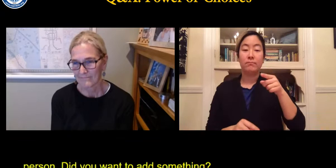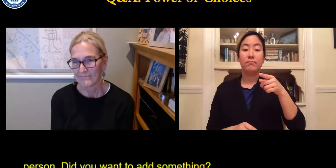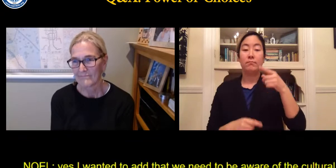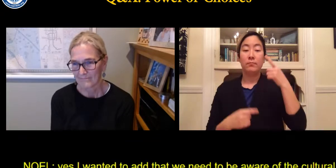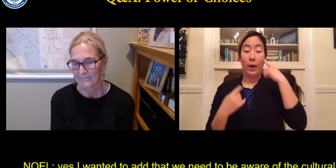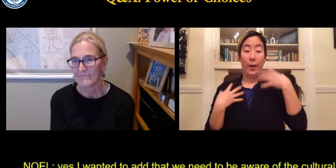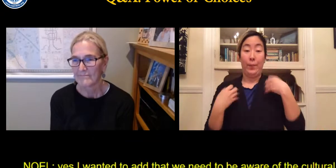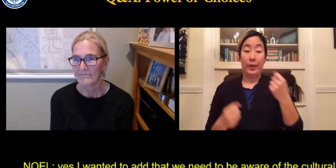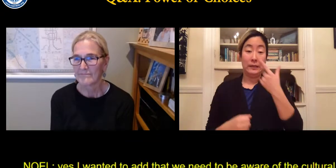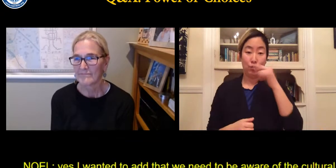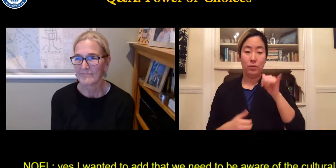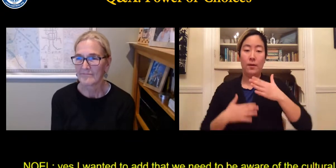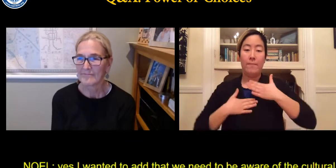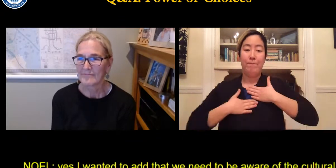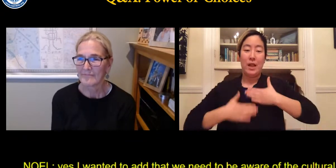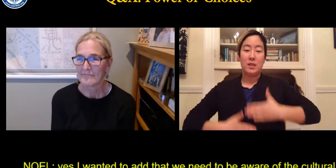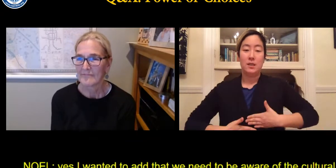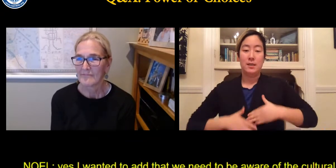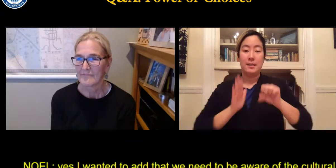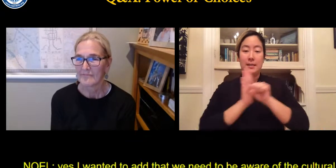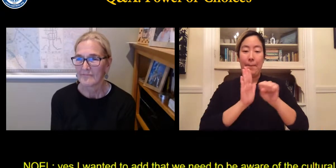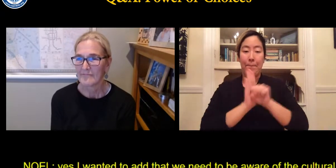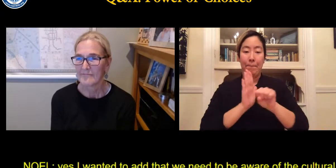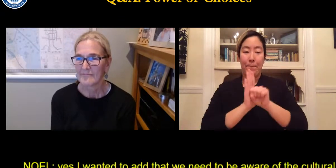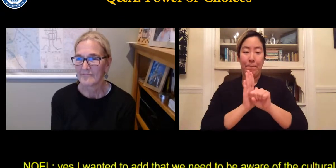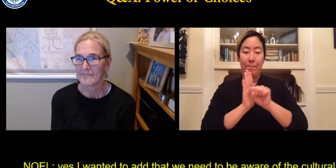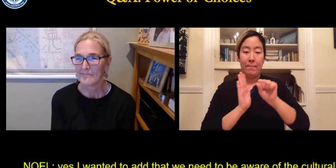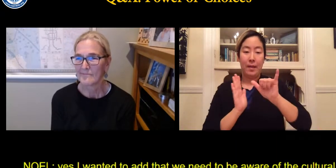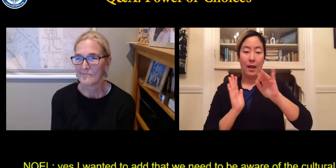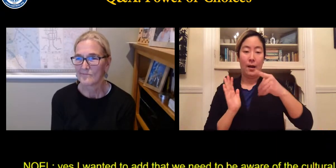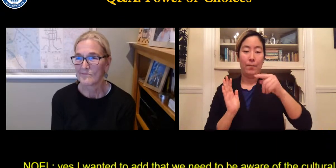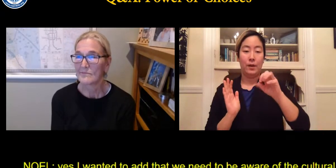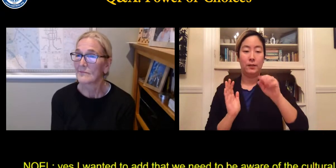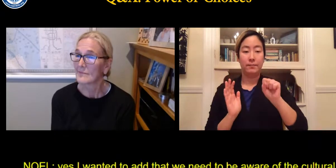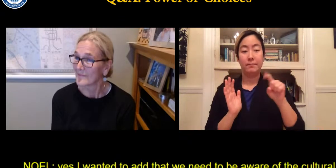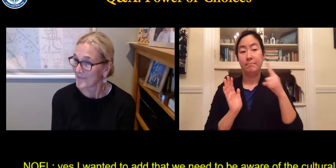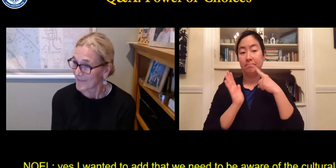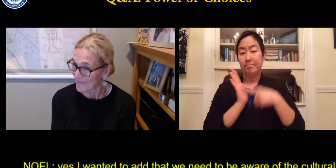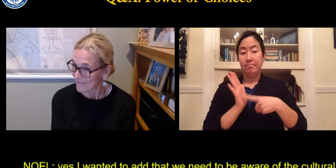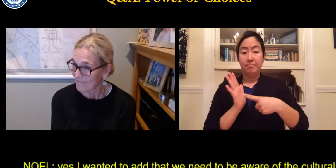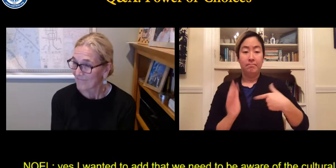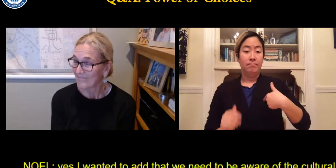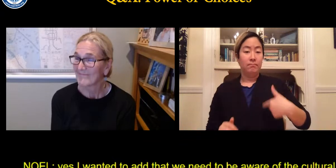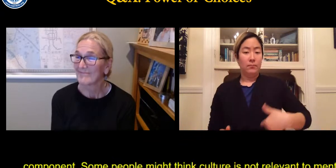out, some Asian cultures